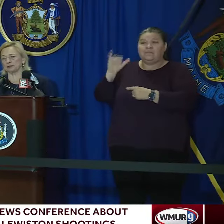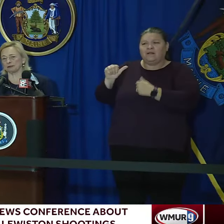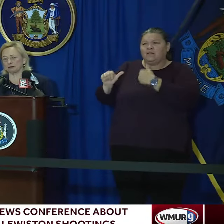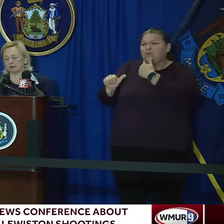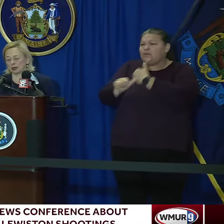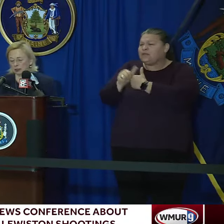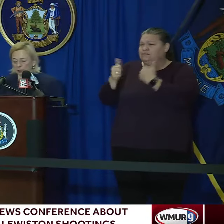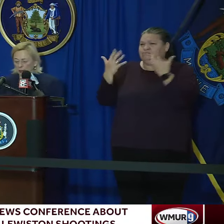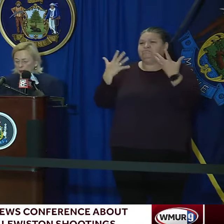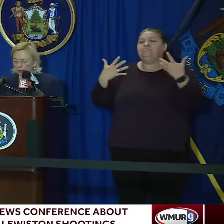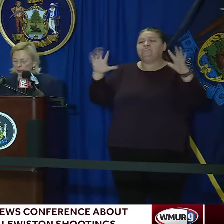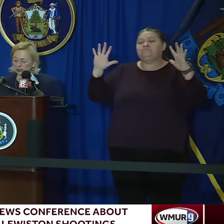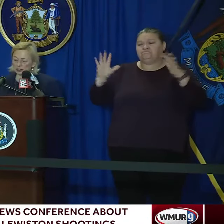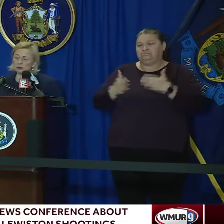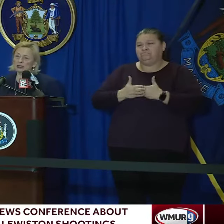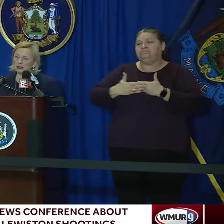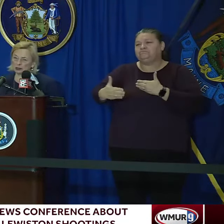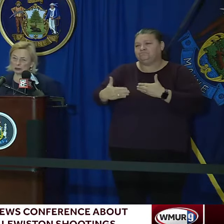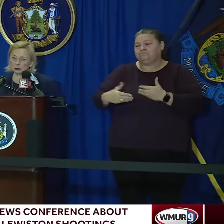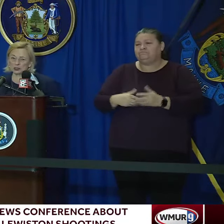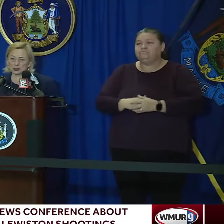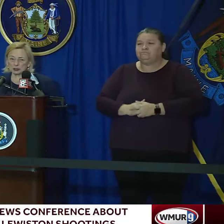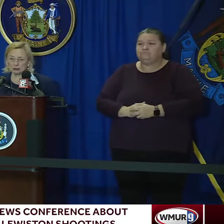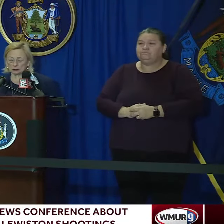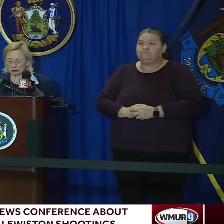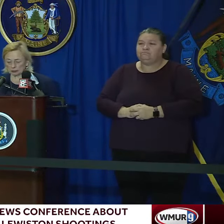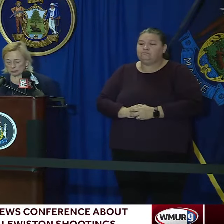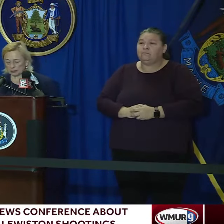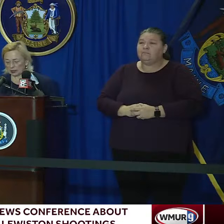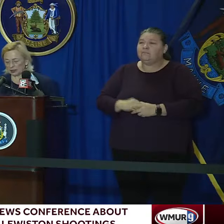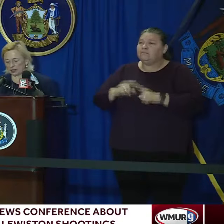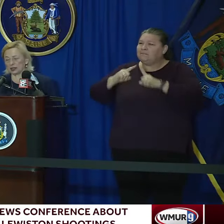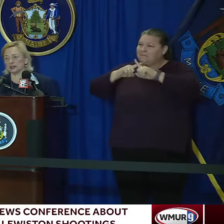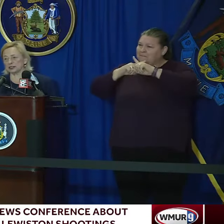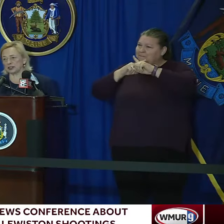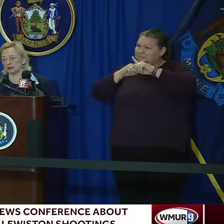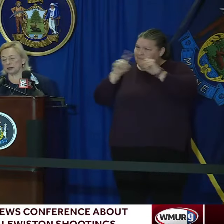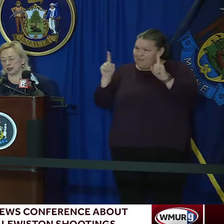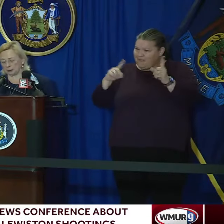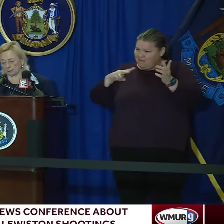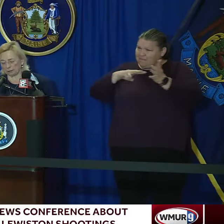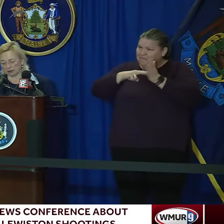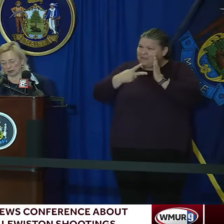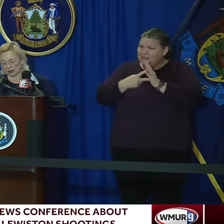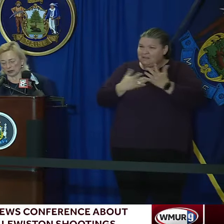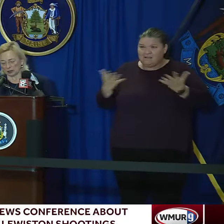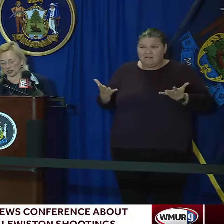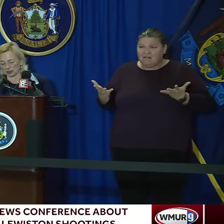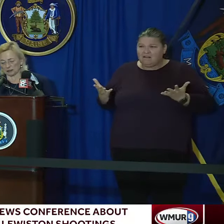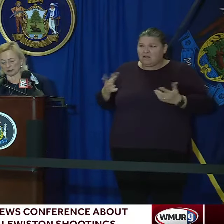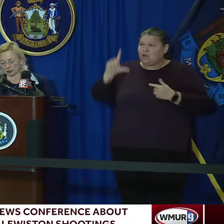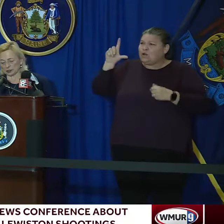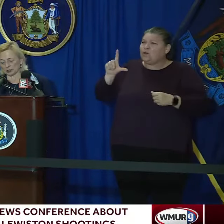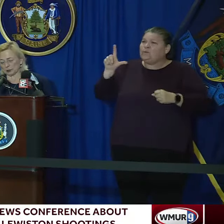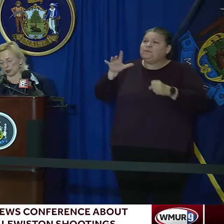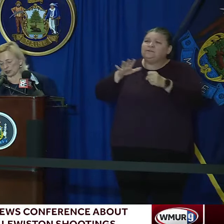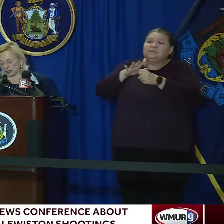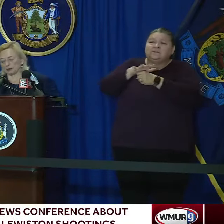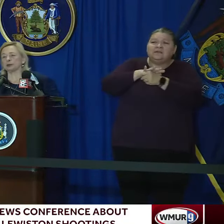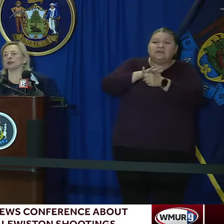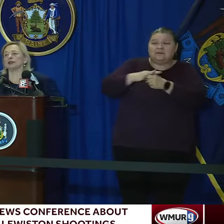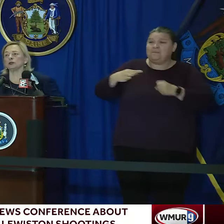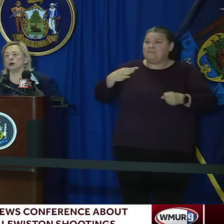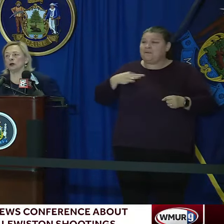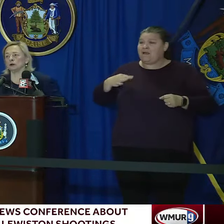else. But it also meant that Lewiston and the entire state of Maine could take the first small